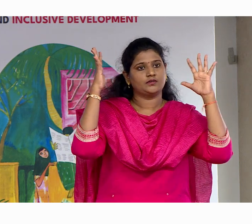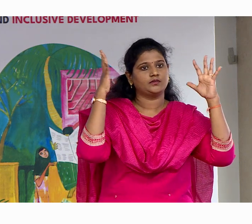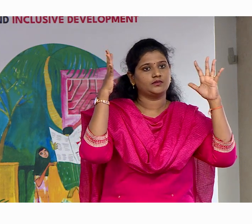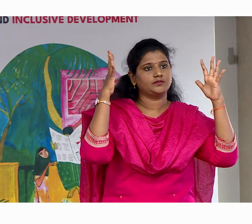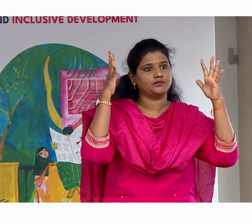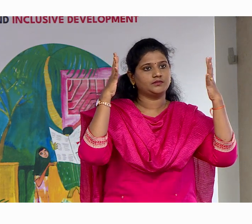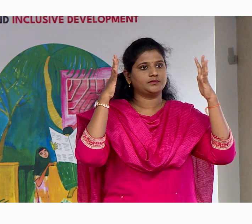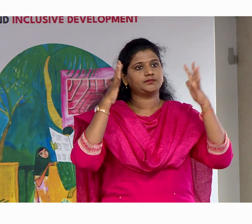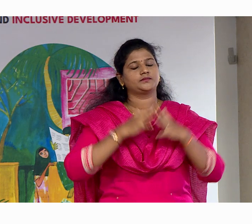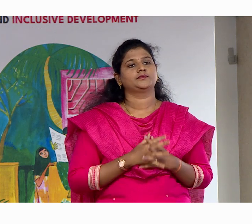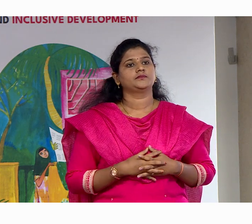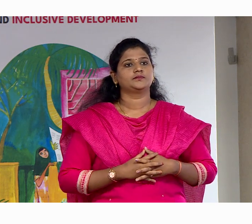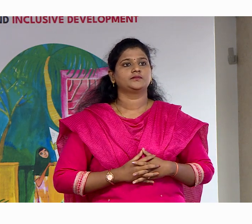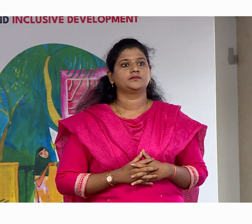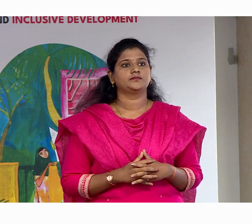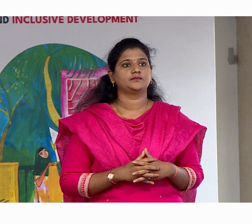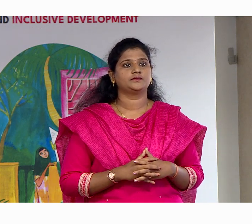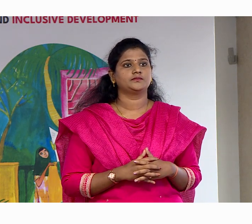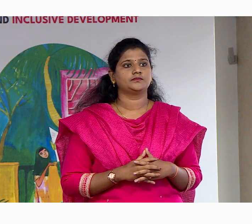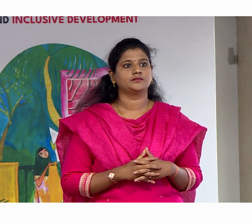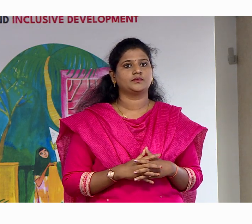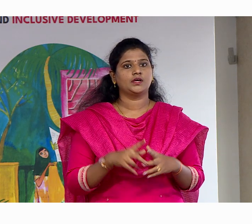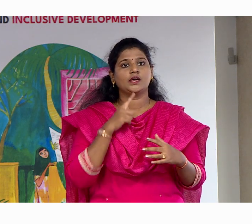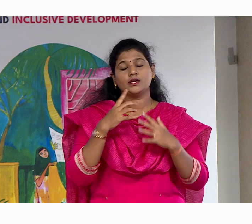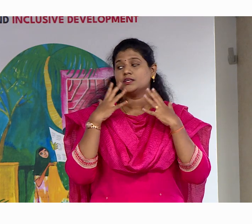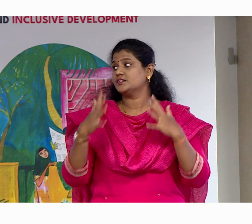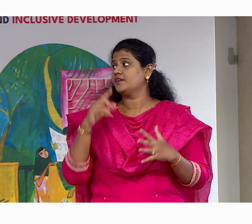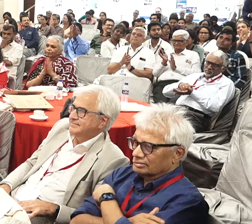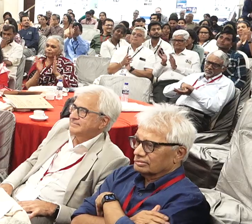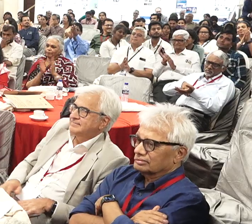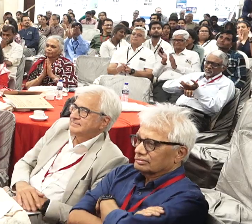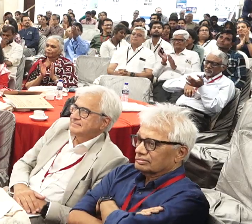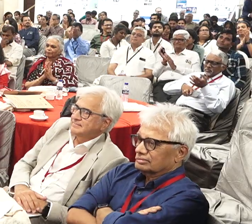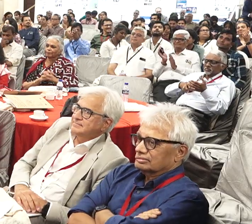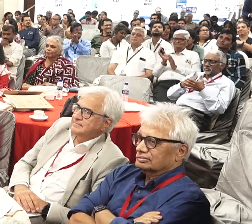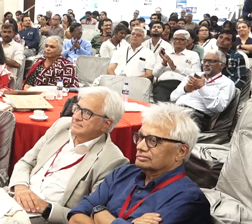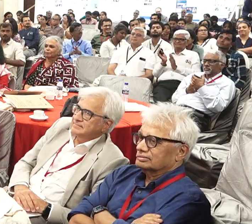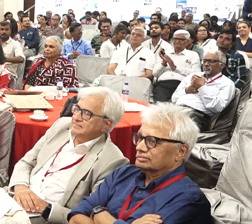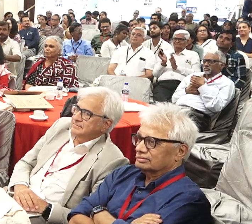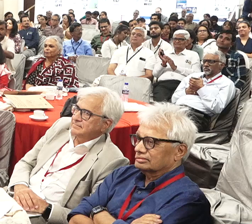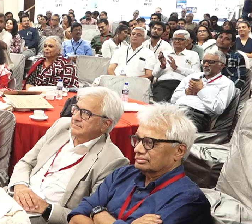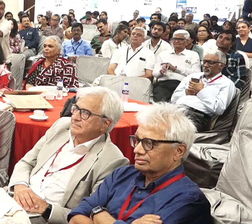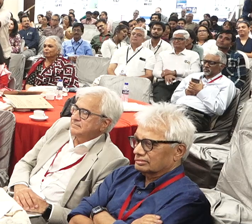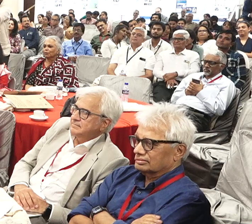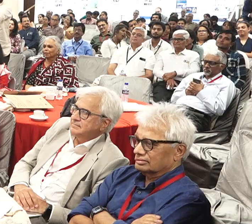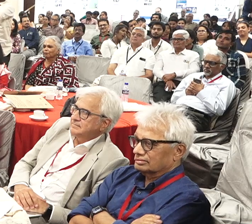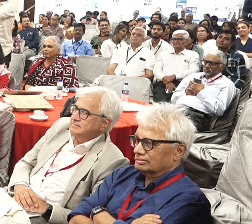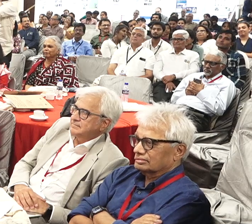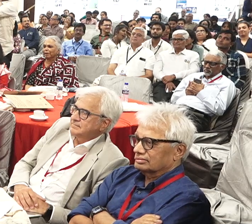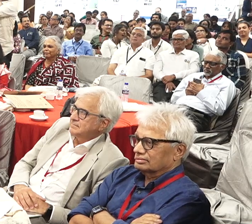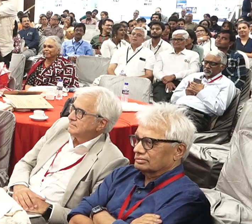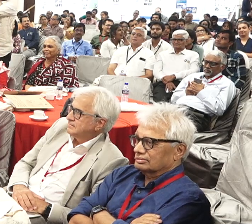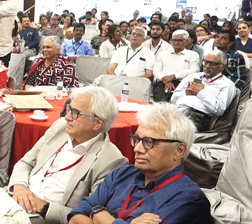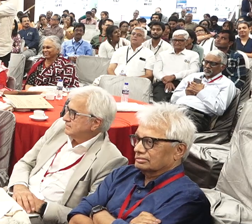That was most excellent. We were able to hear you for the most part, and we really appreciate both of you explaining what